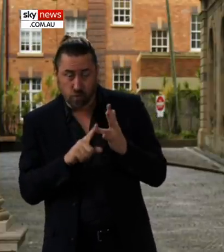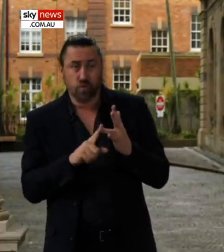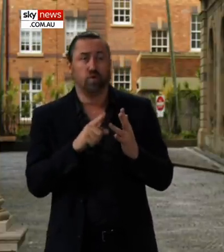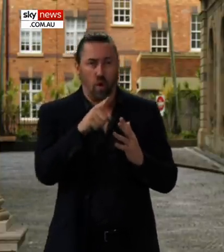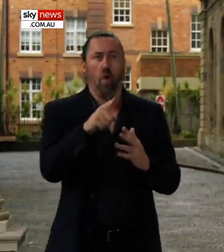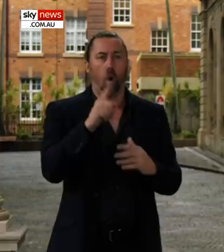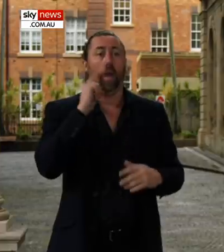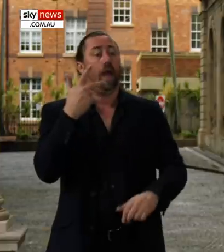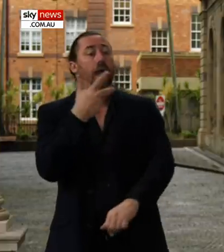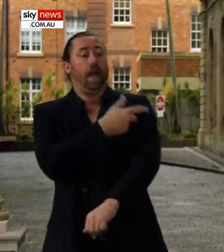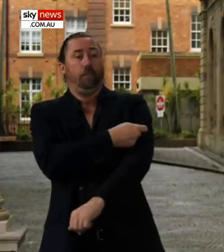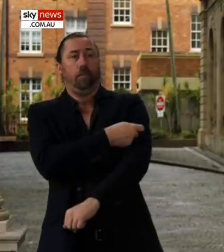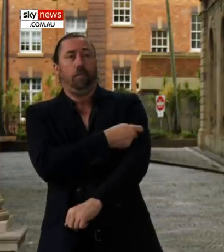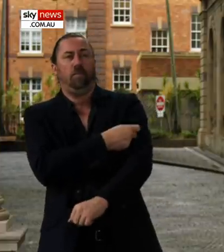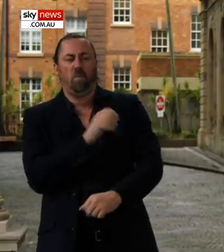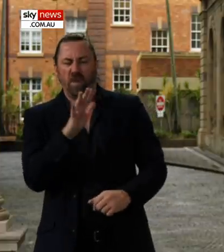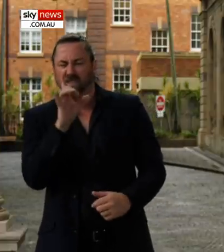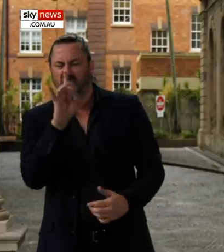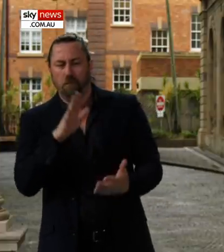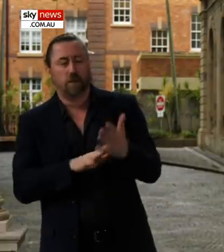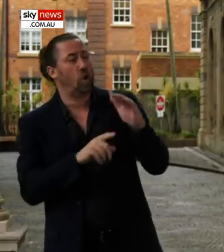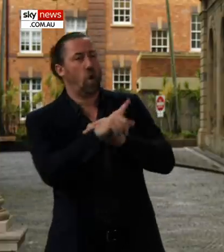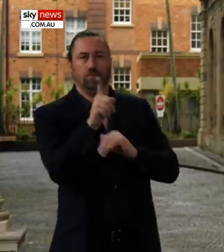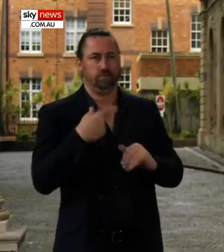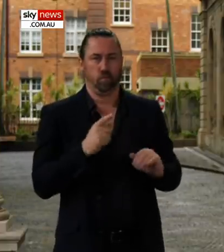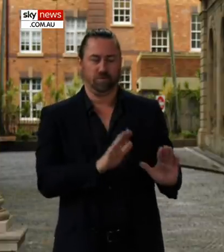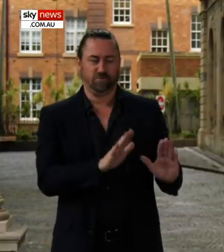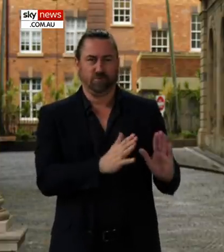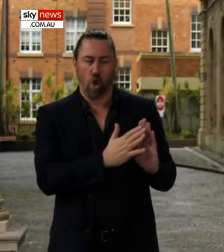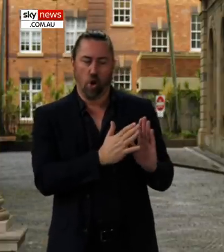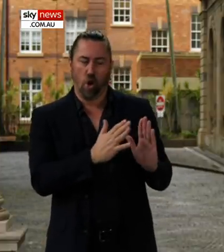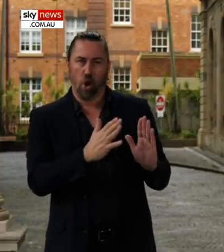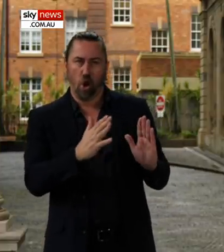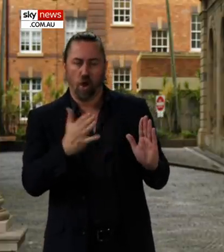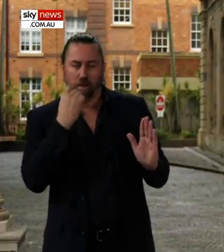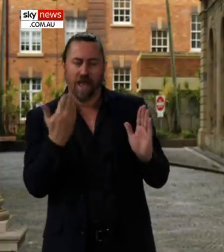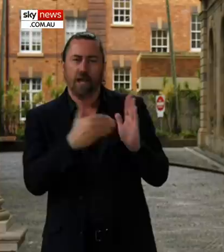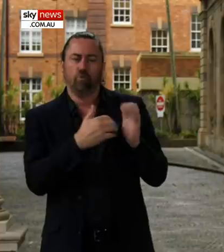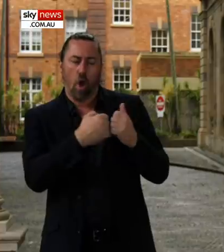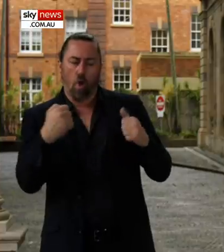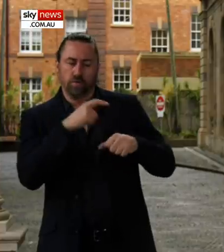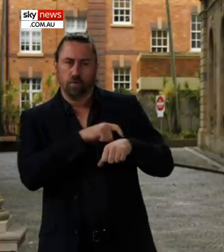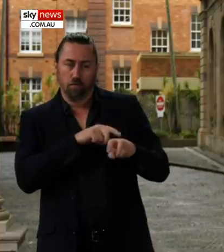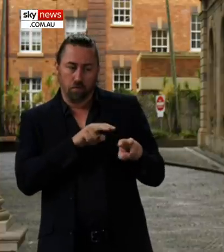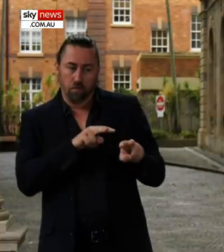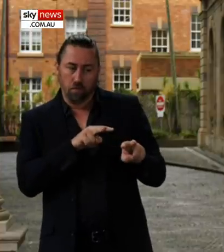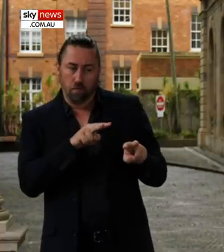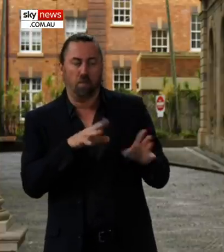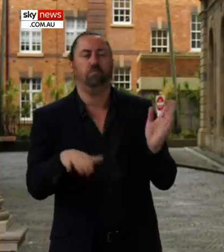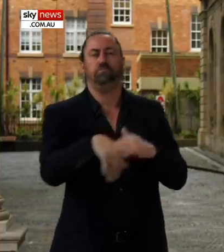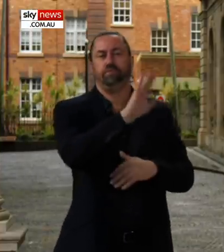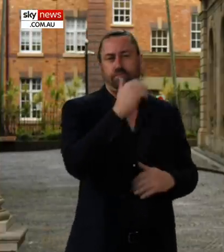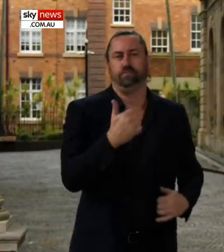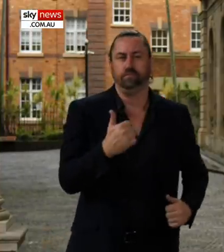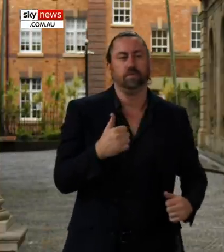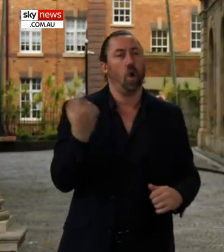for longer after their vaccination. In relation to the rest of the people who have not reported ever having a severe allergic